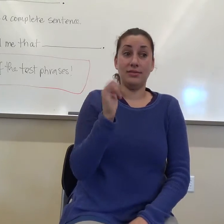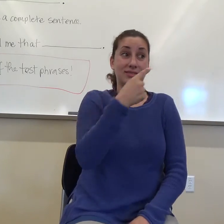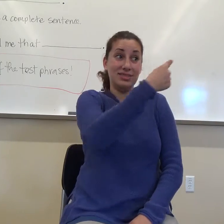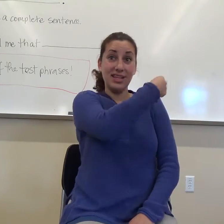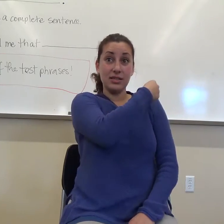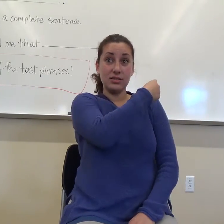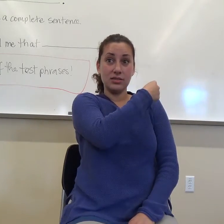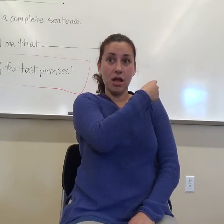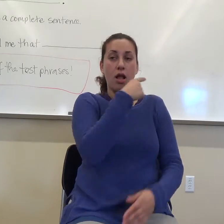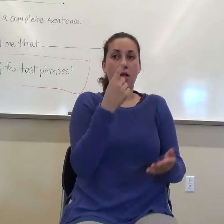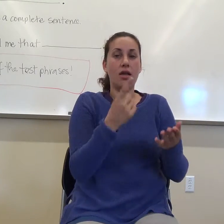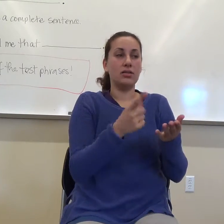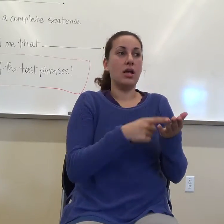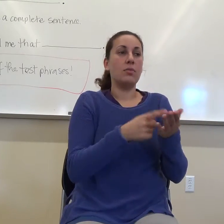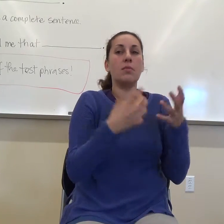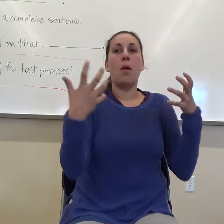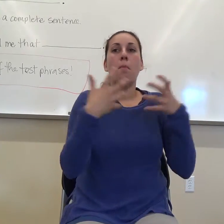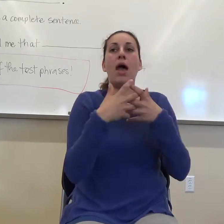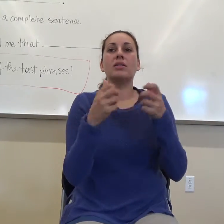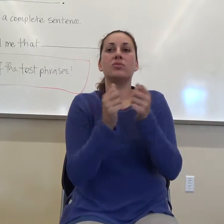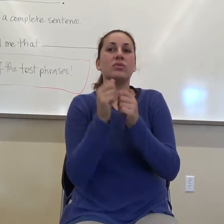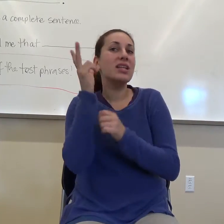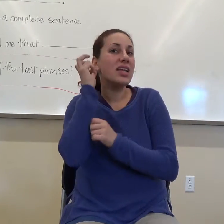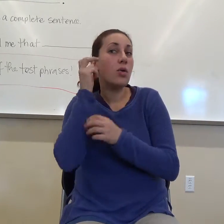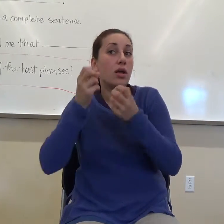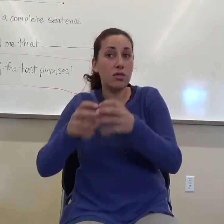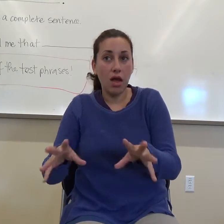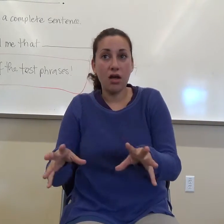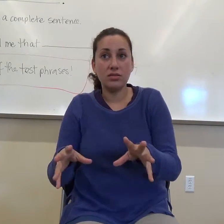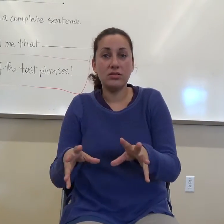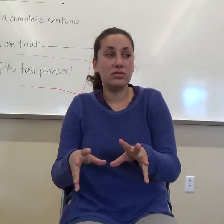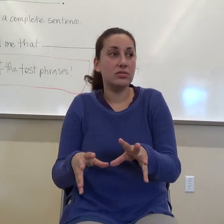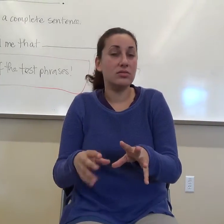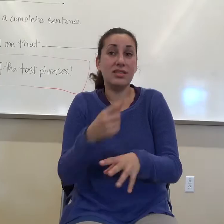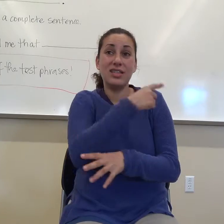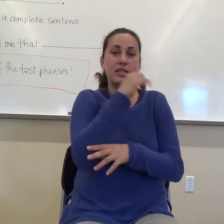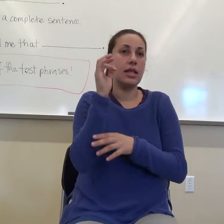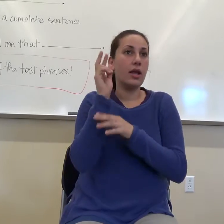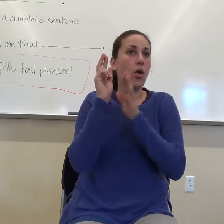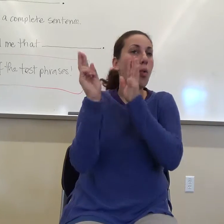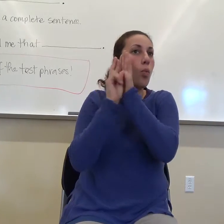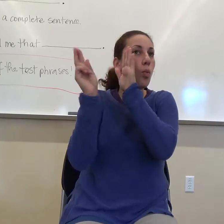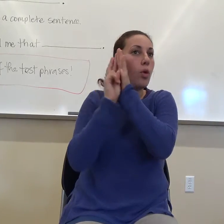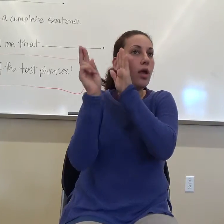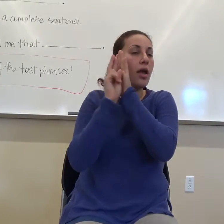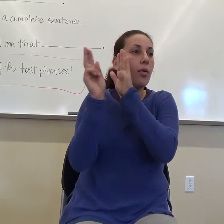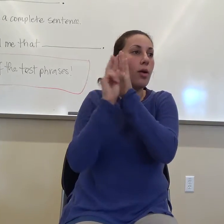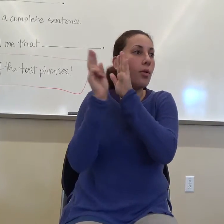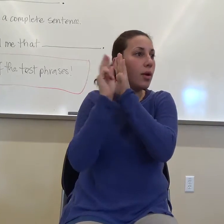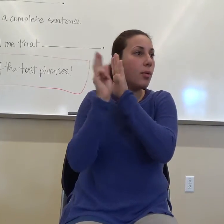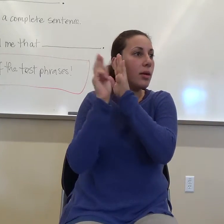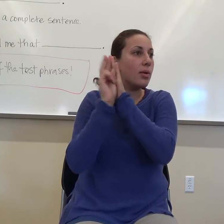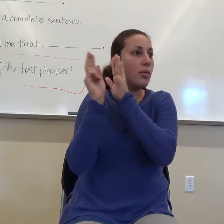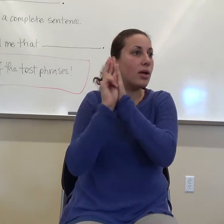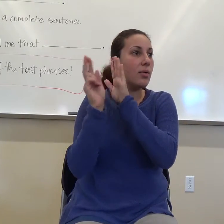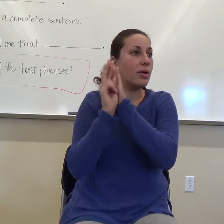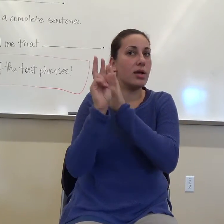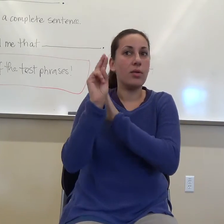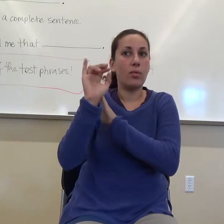hearing loss. As you start to lose your hearing, you have these. This is a ringing in your ears. You have ringing in your ears.